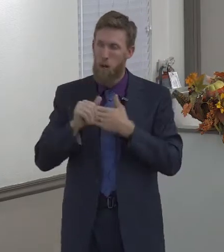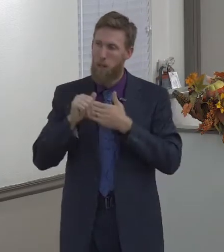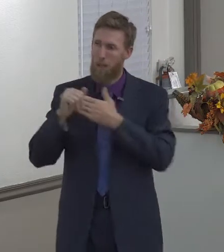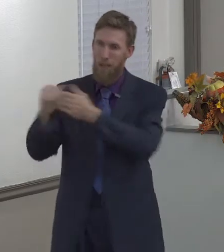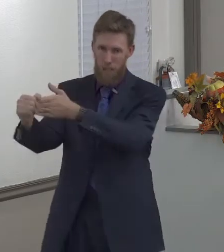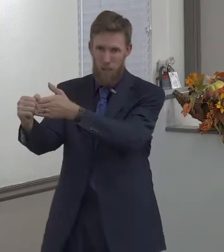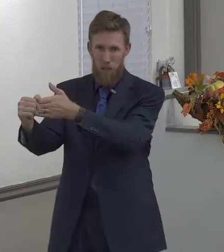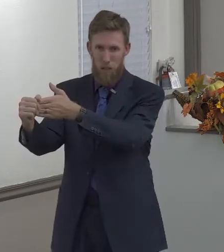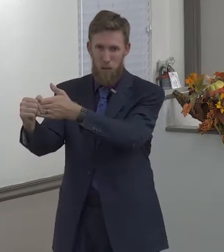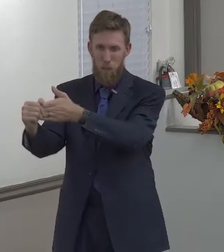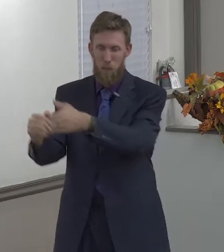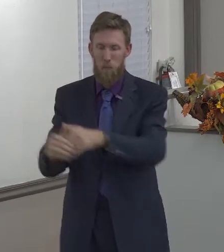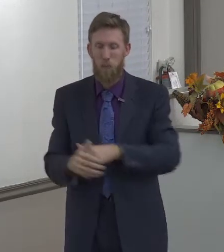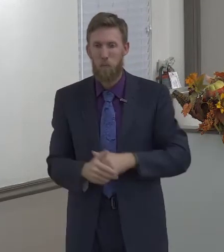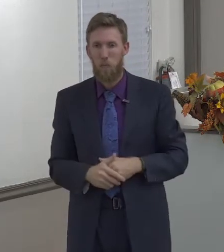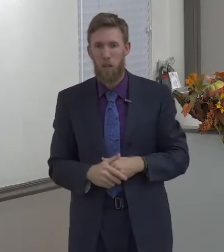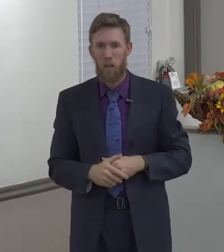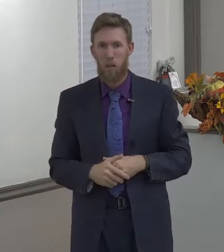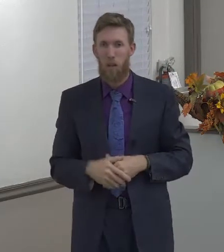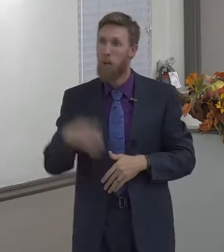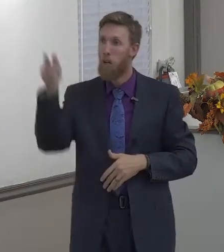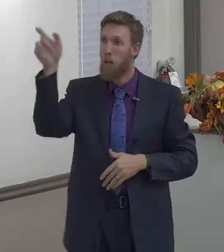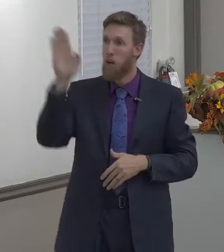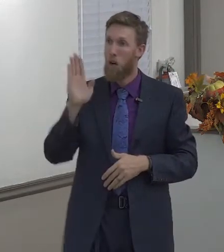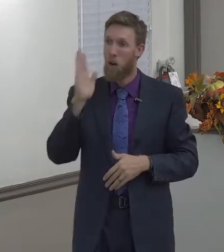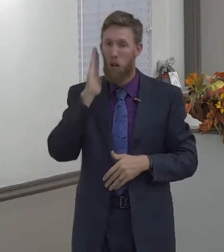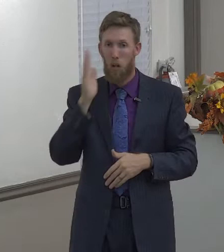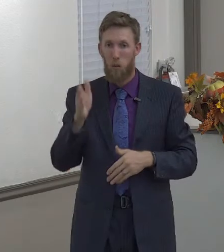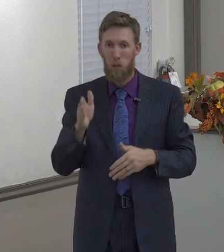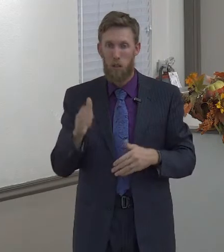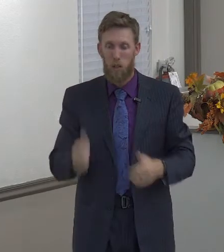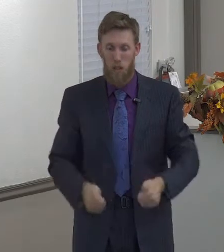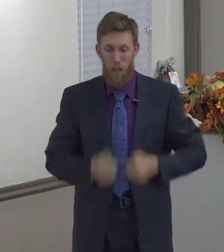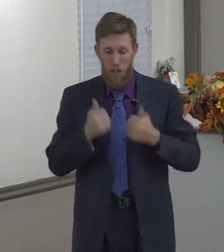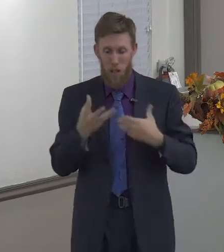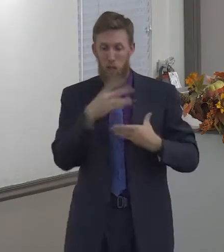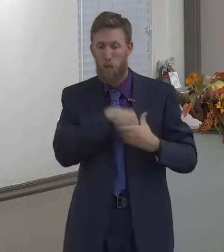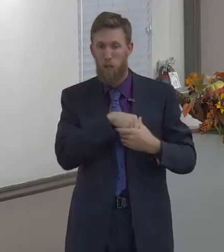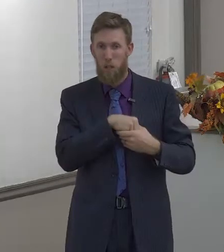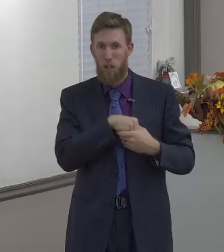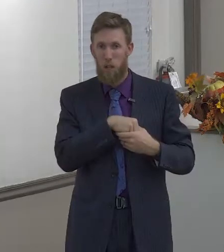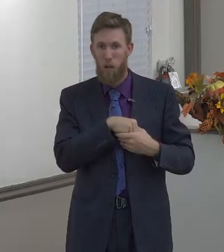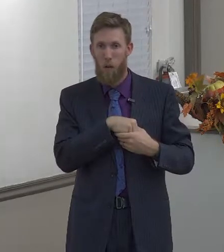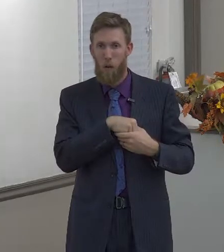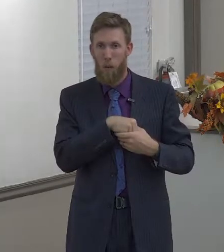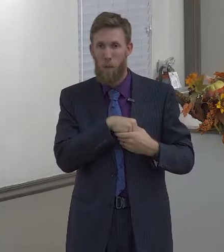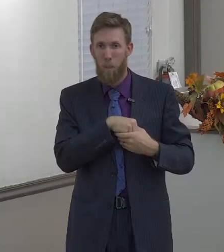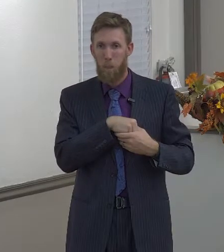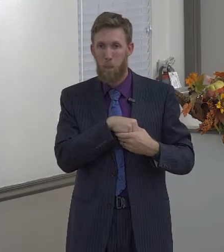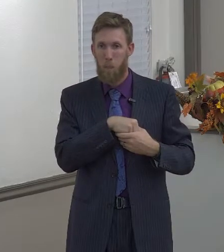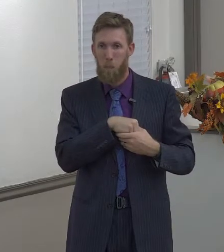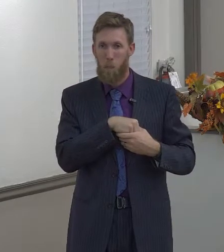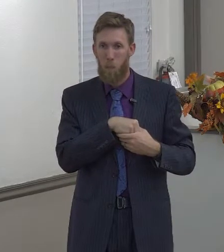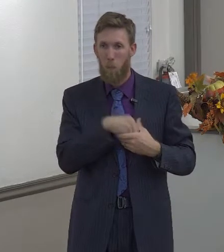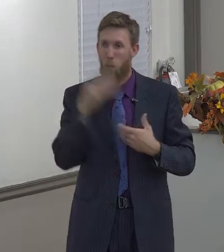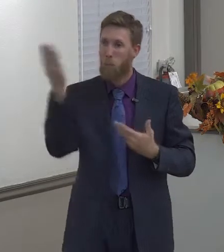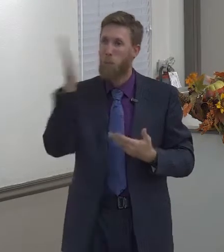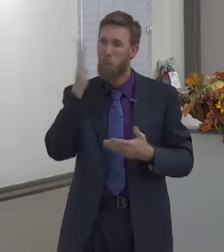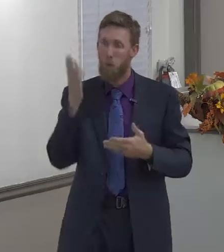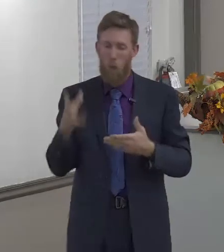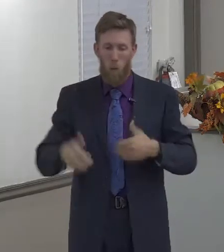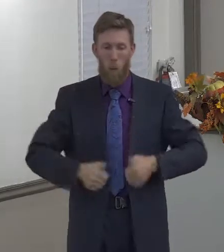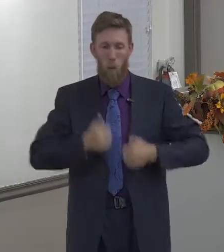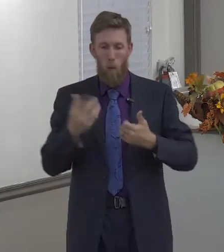inhabit the praise of Israel. He inhabits the praise of His people. So we want God to feel welcomed here, then this ought to be a place where we worship